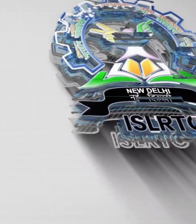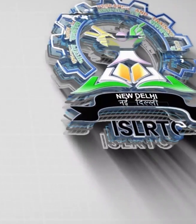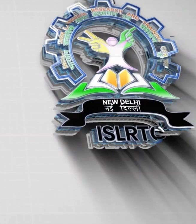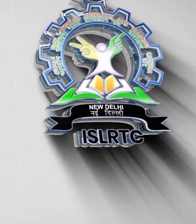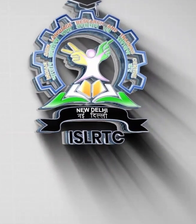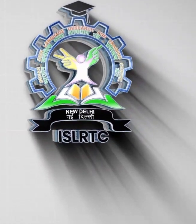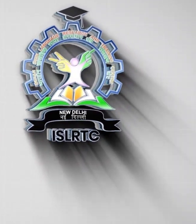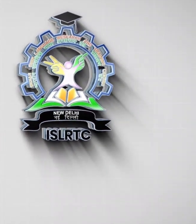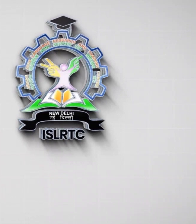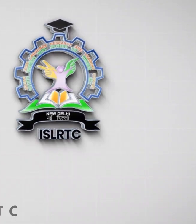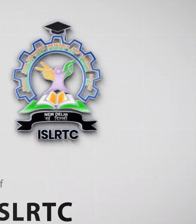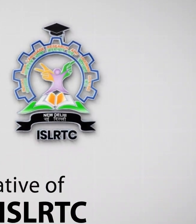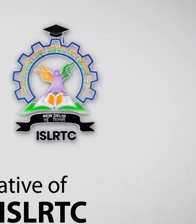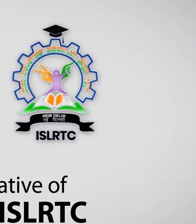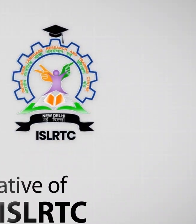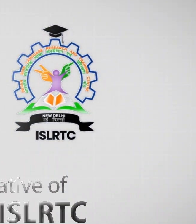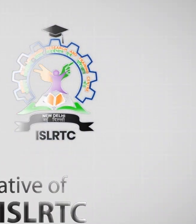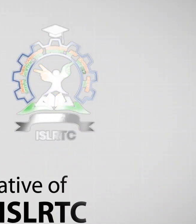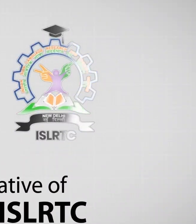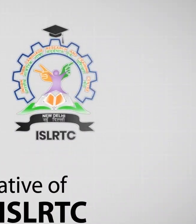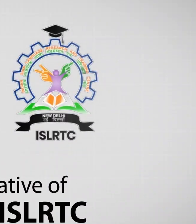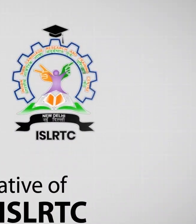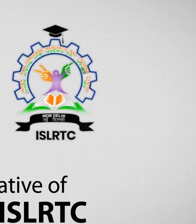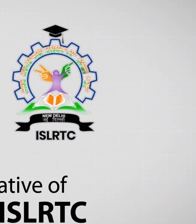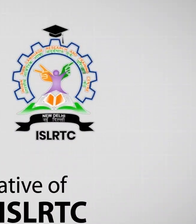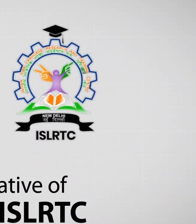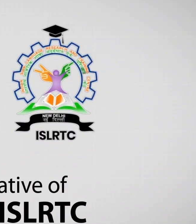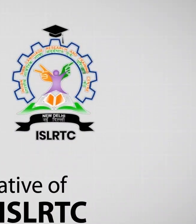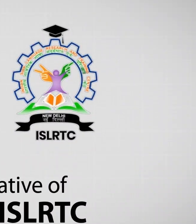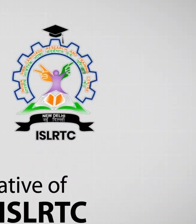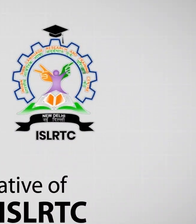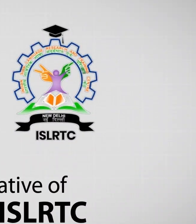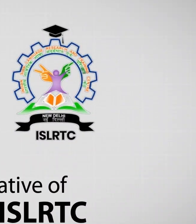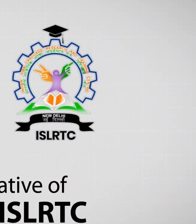So inside of the body really survives. The other hand mouth is The